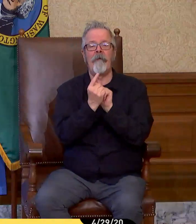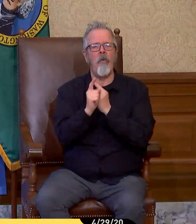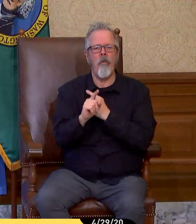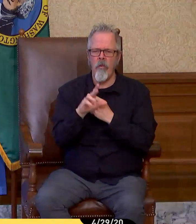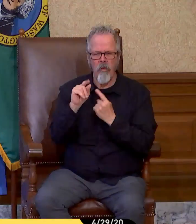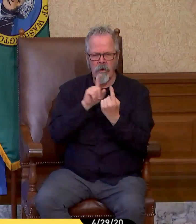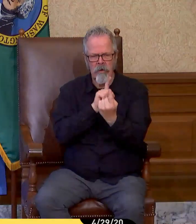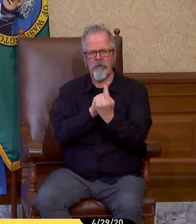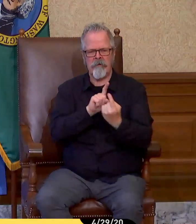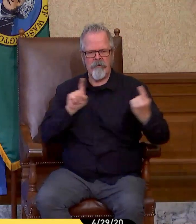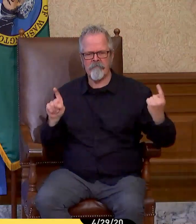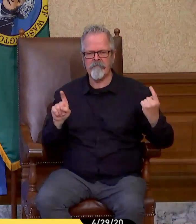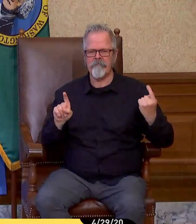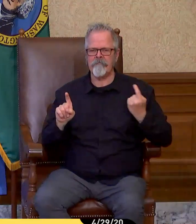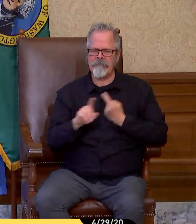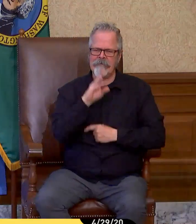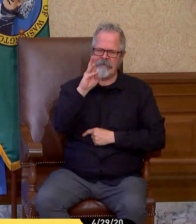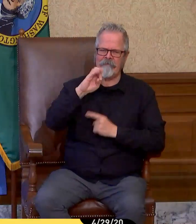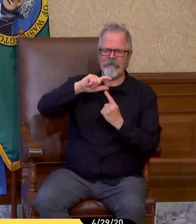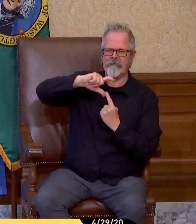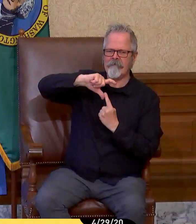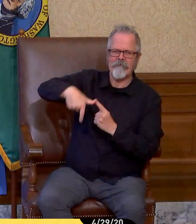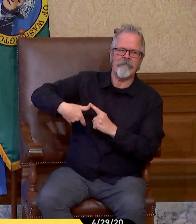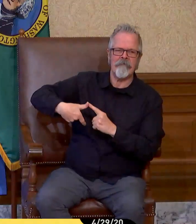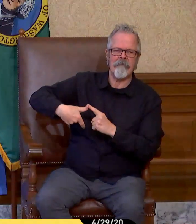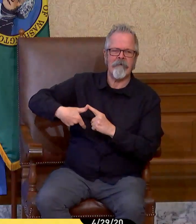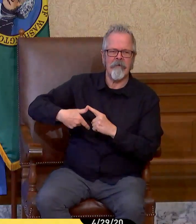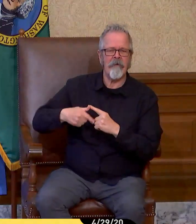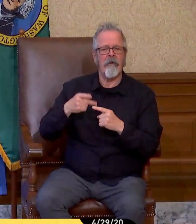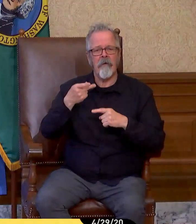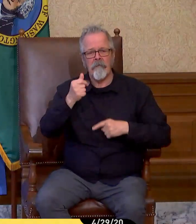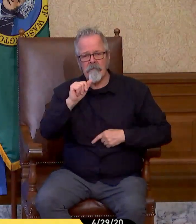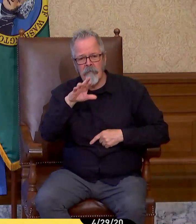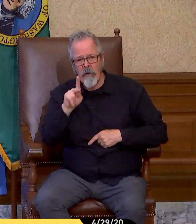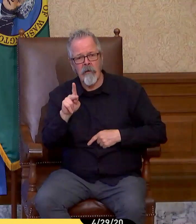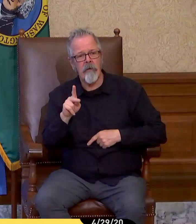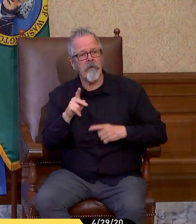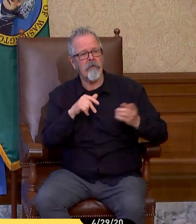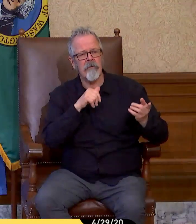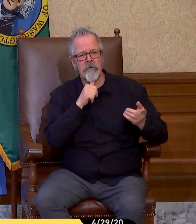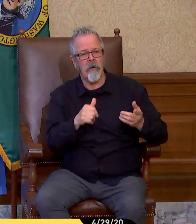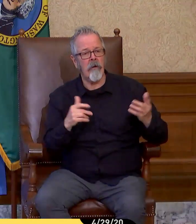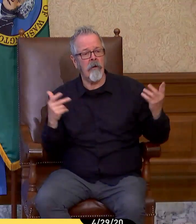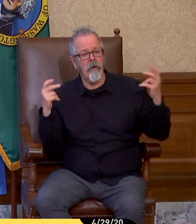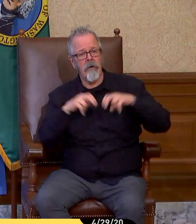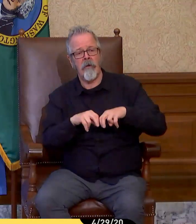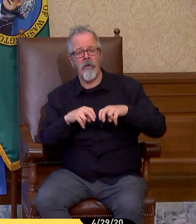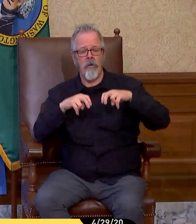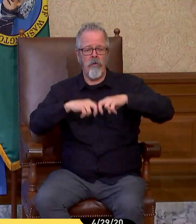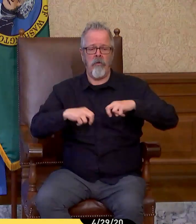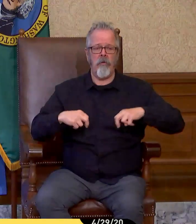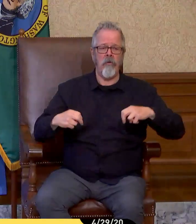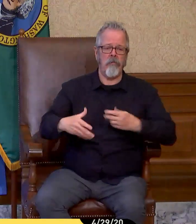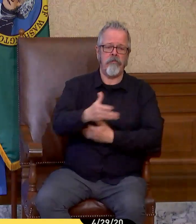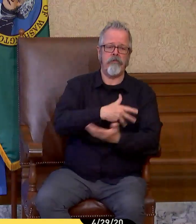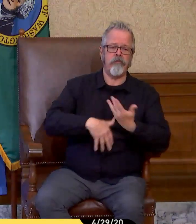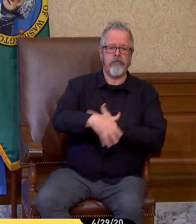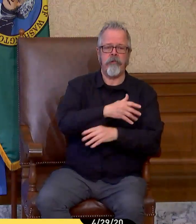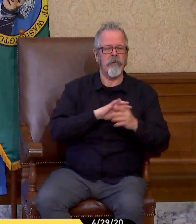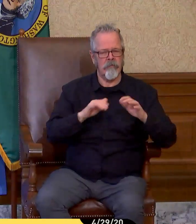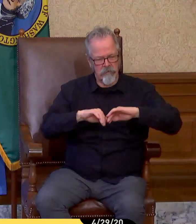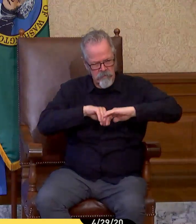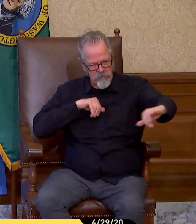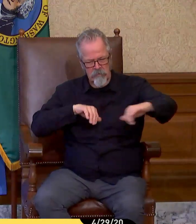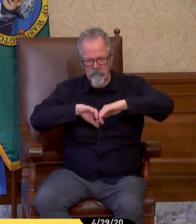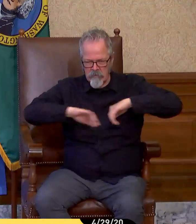not in your household. You really ought to keep moving when we're recreating right now. It means only being in people in your household when